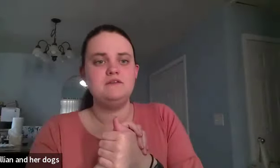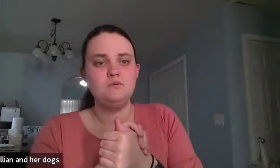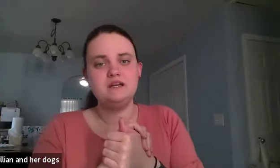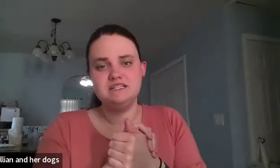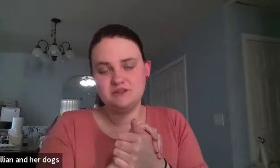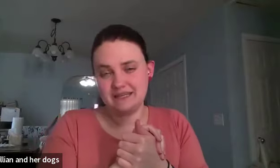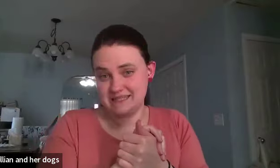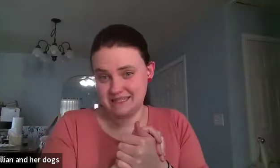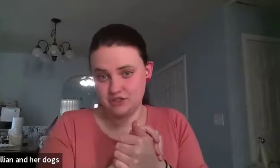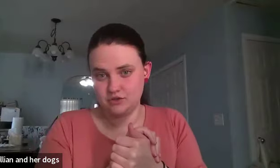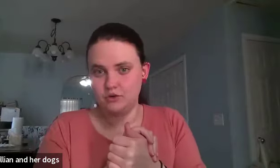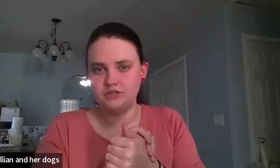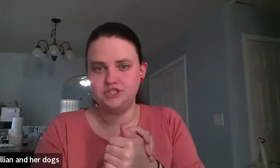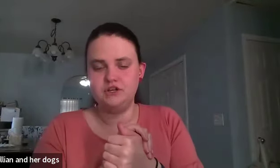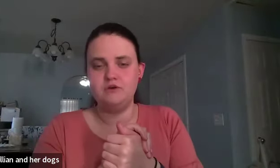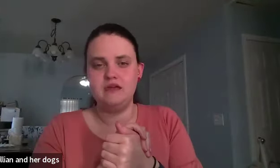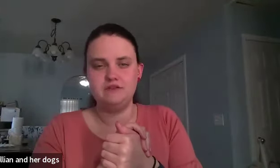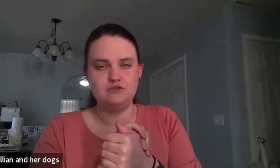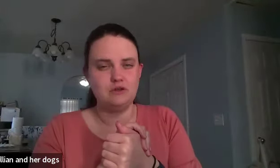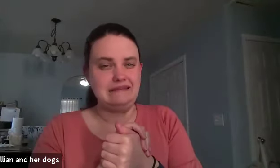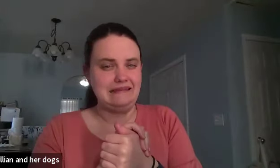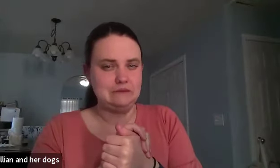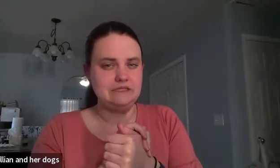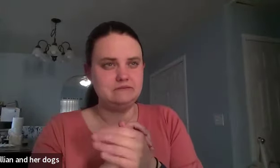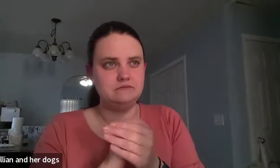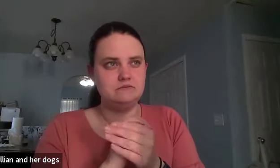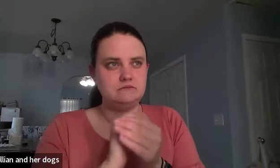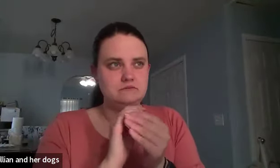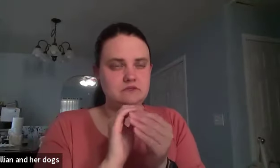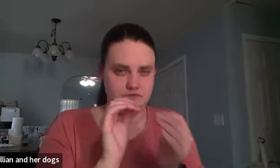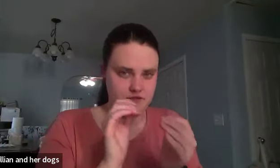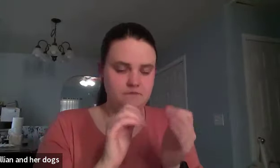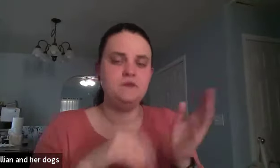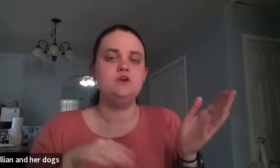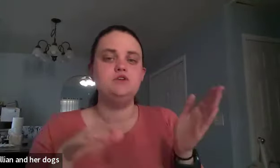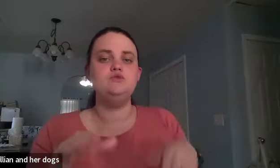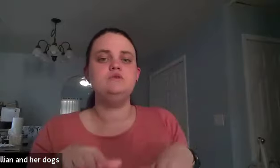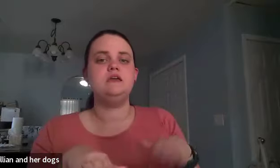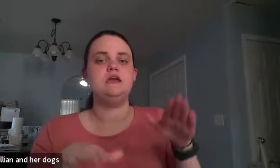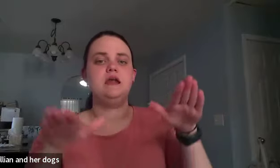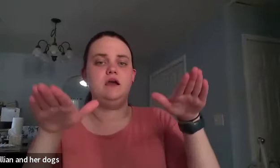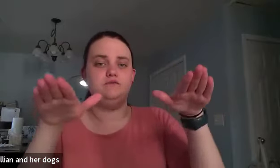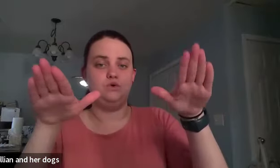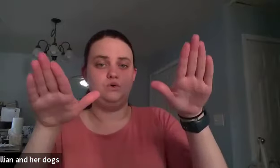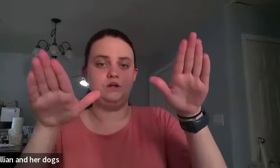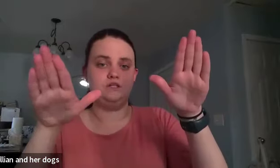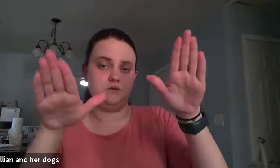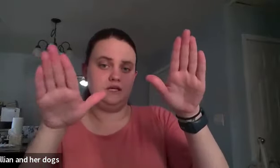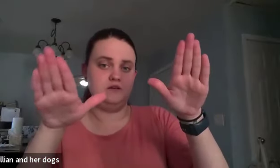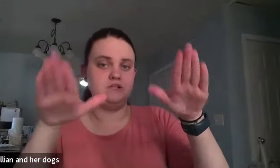if you wanted to do like a sea turtle, which they do look a little bit different, you can have your dominant and